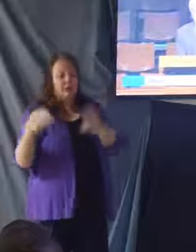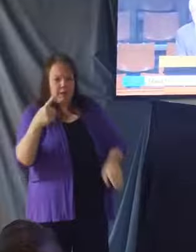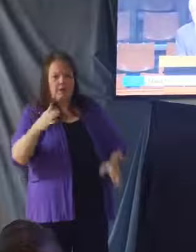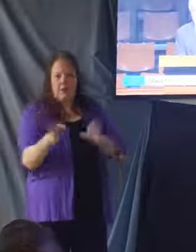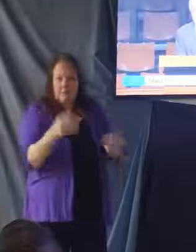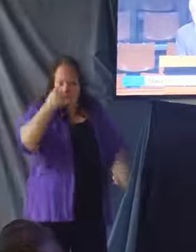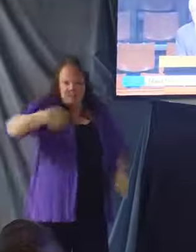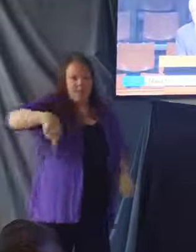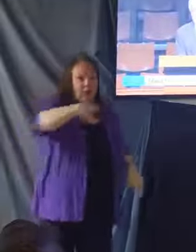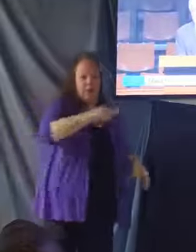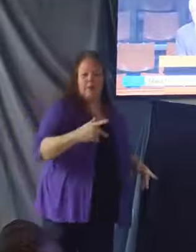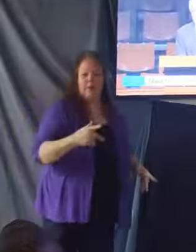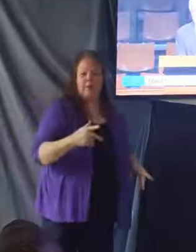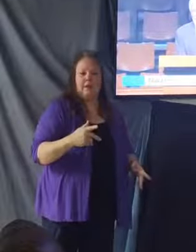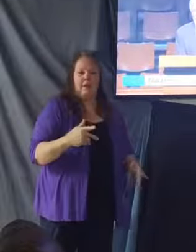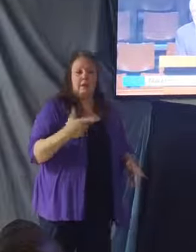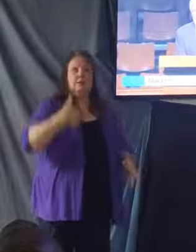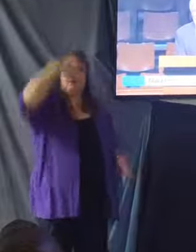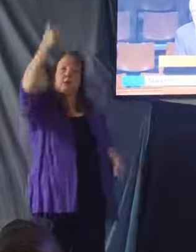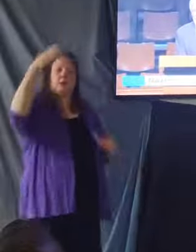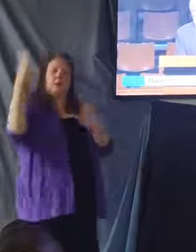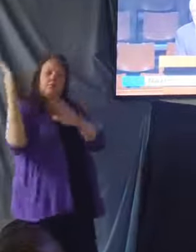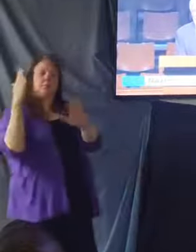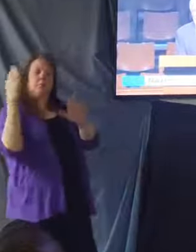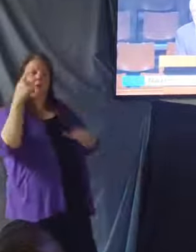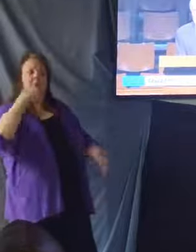you. So you know what I'm doing while I'm gone.